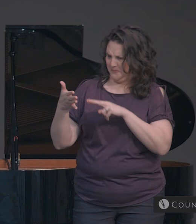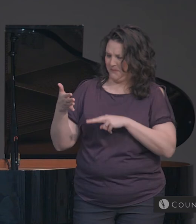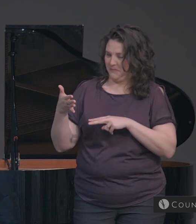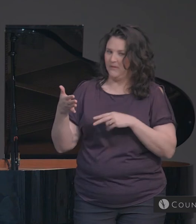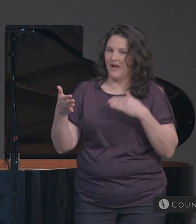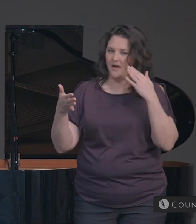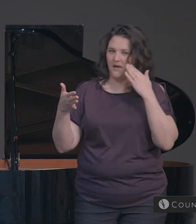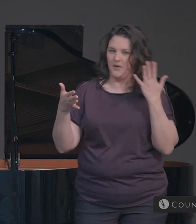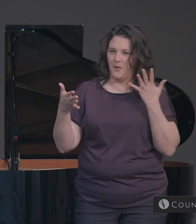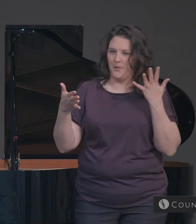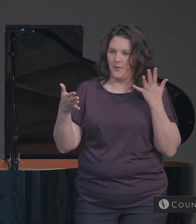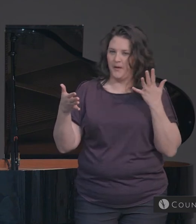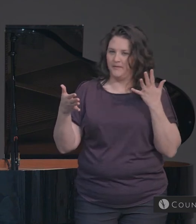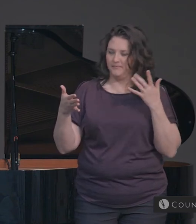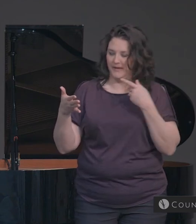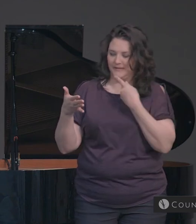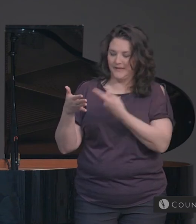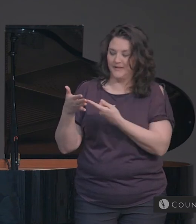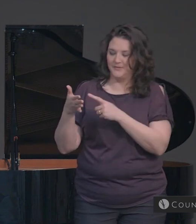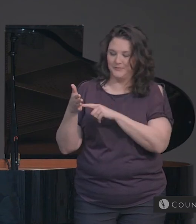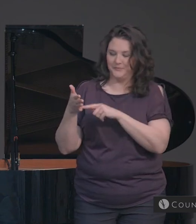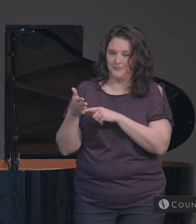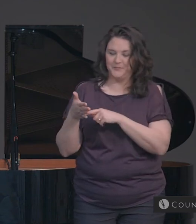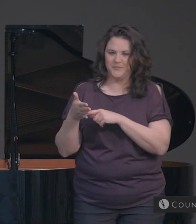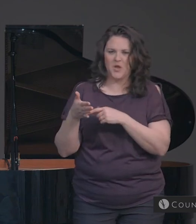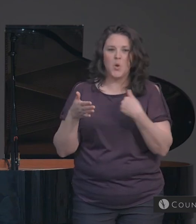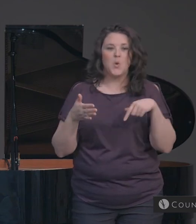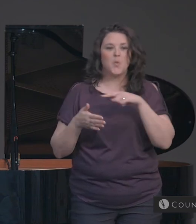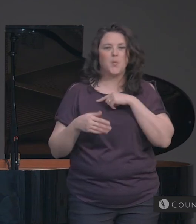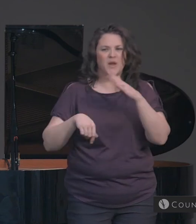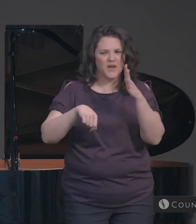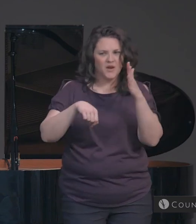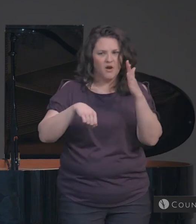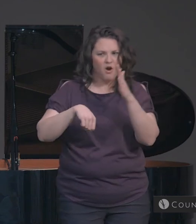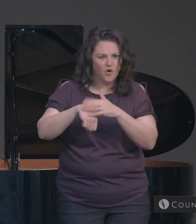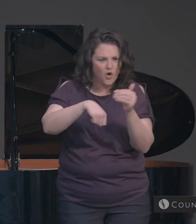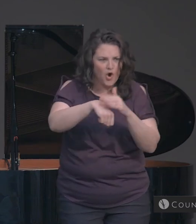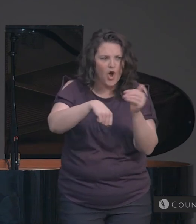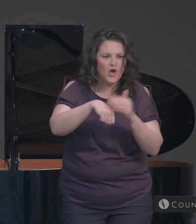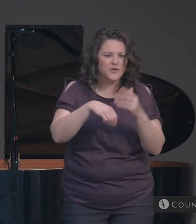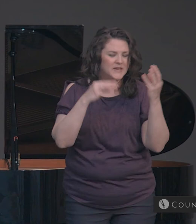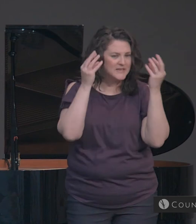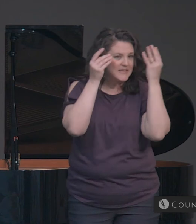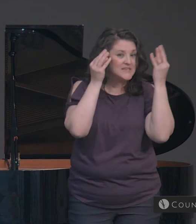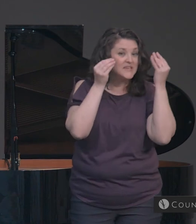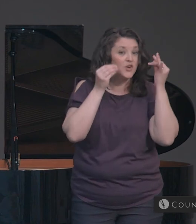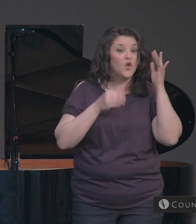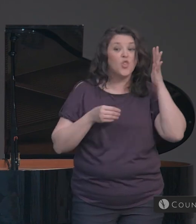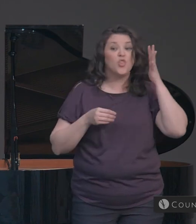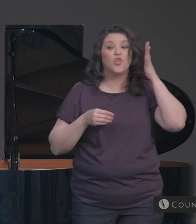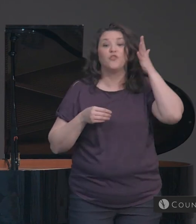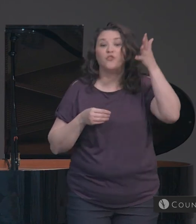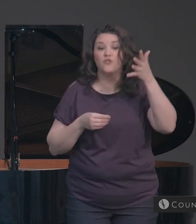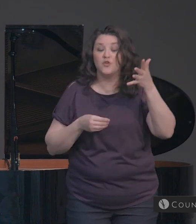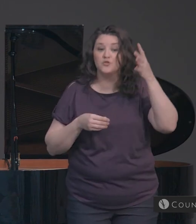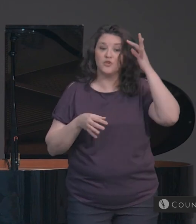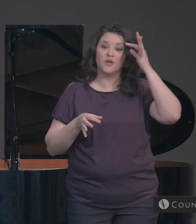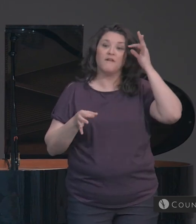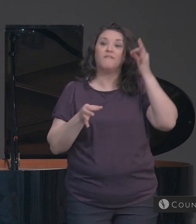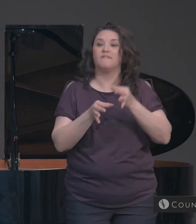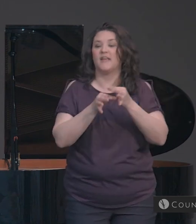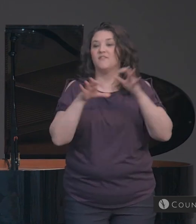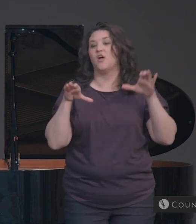says. We are called to consider the future faithful acts of a fearsome